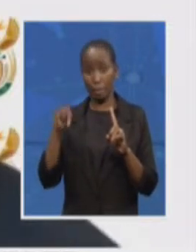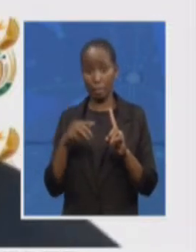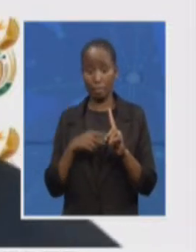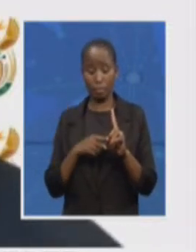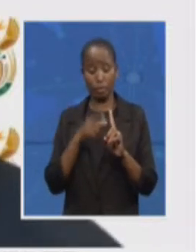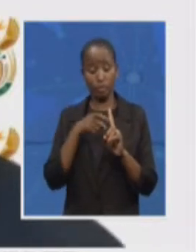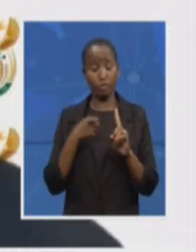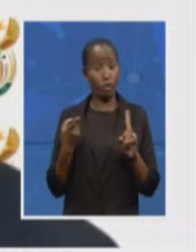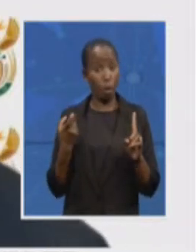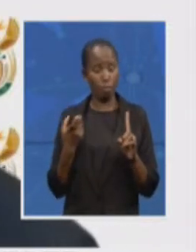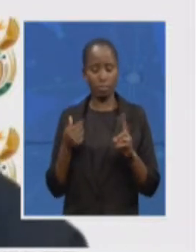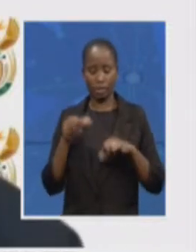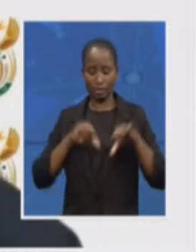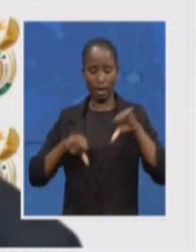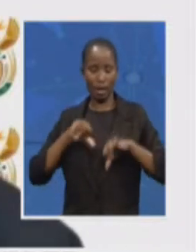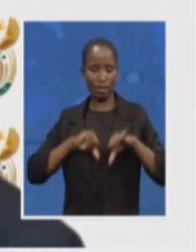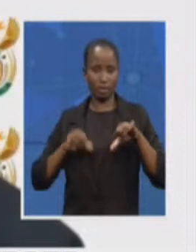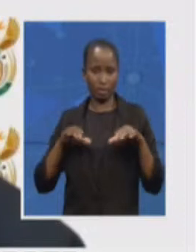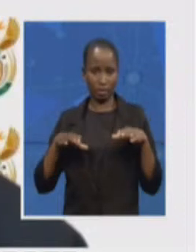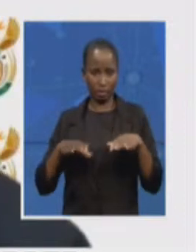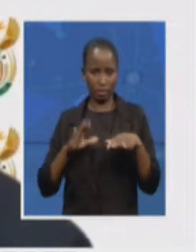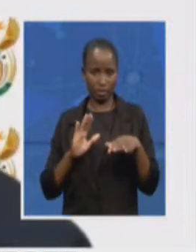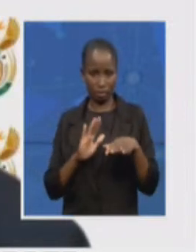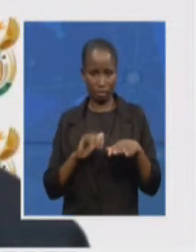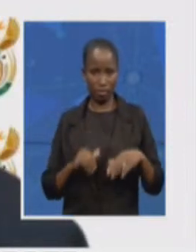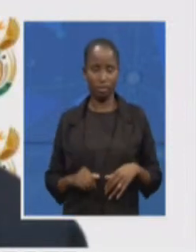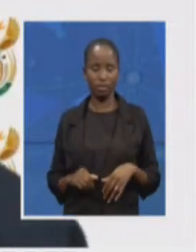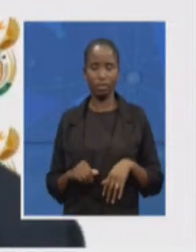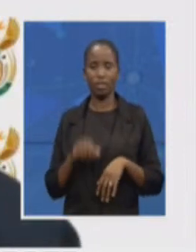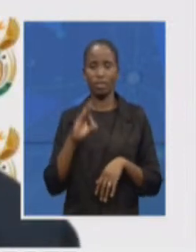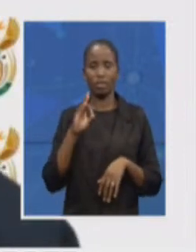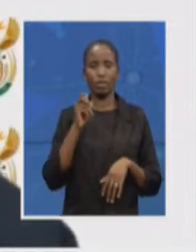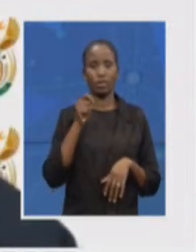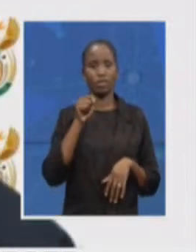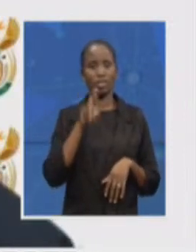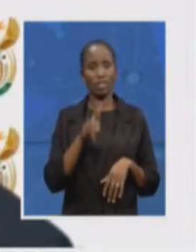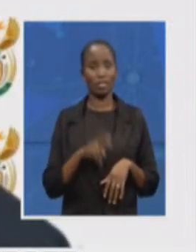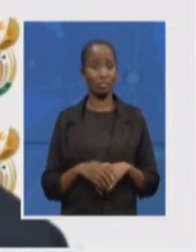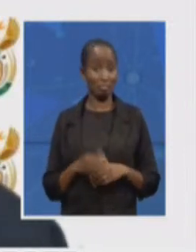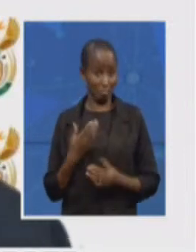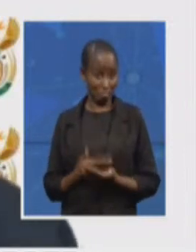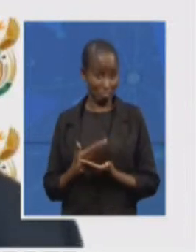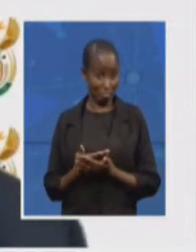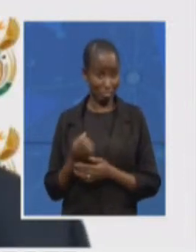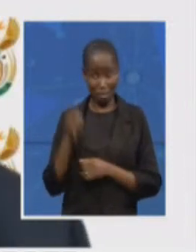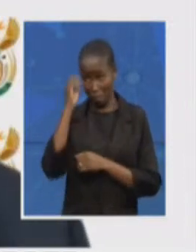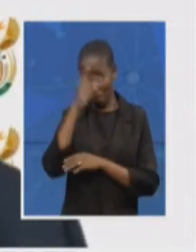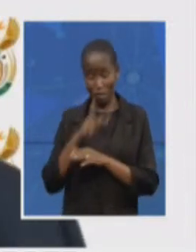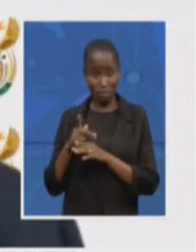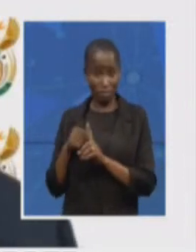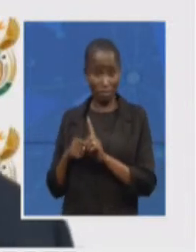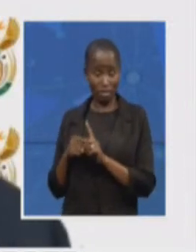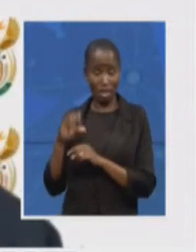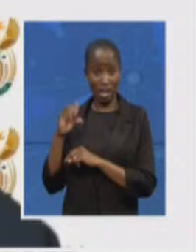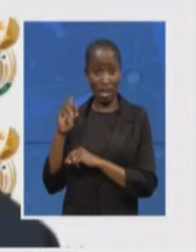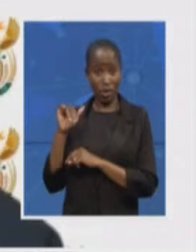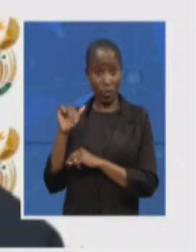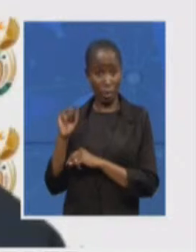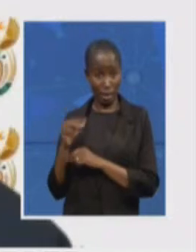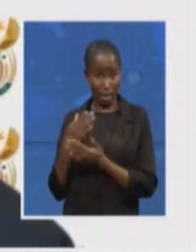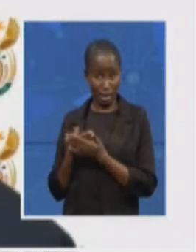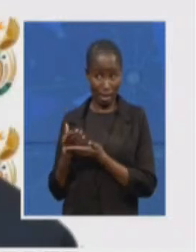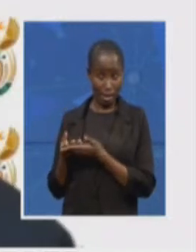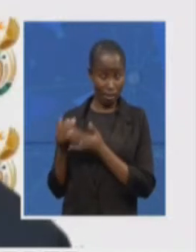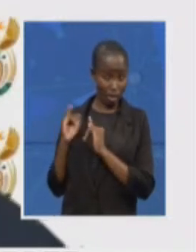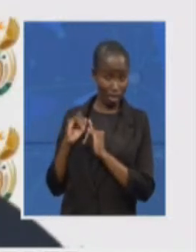Mr. Foster Mohale, can I invite Prof. Abdul Karim? I know he's got a bit of pressure of time. Over